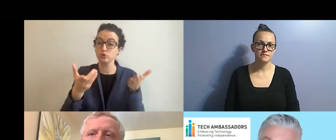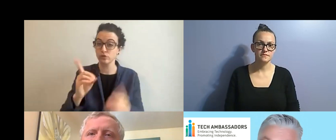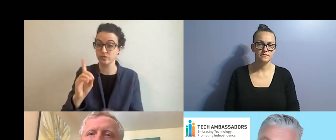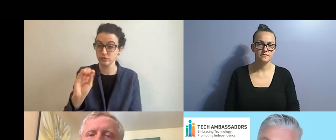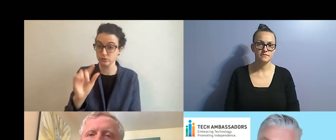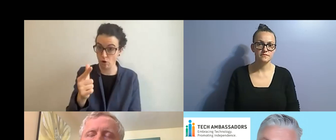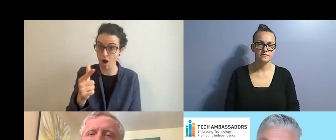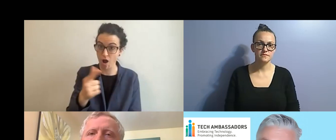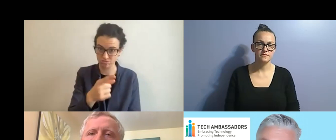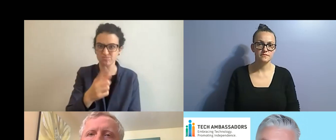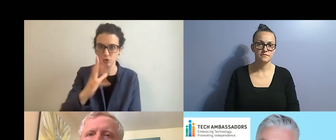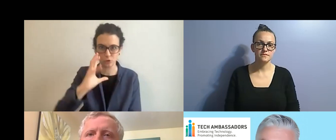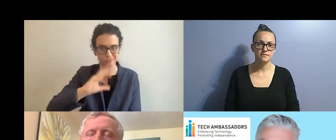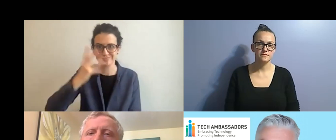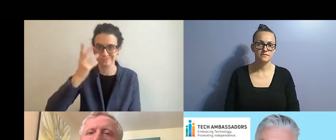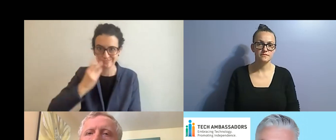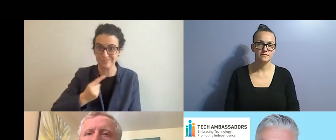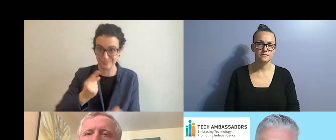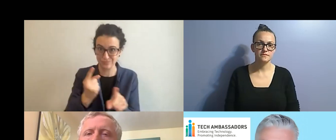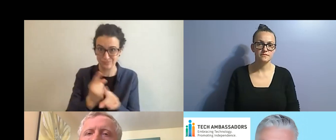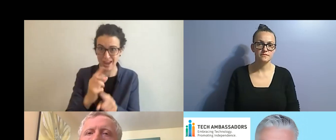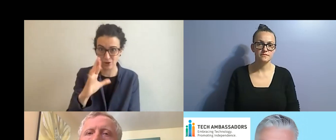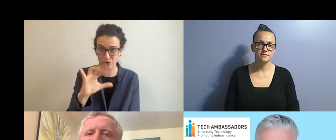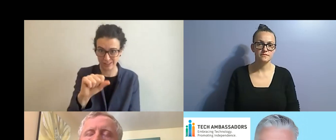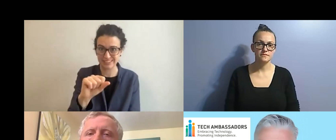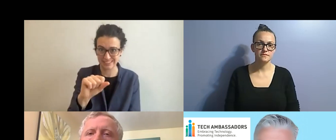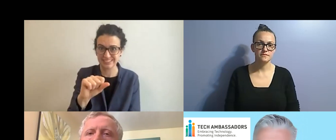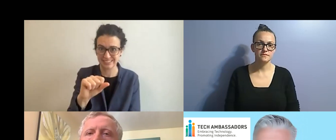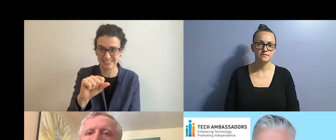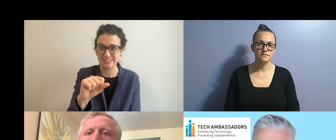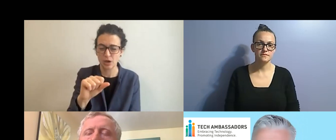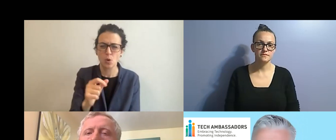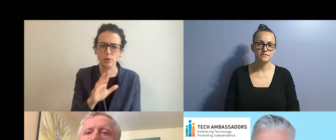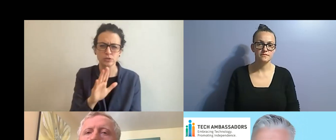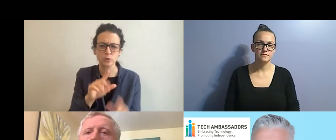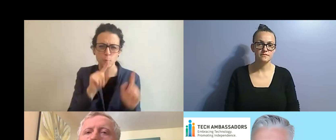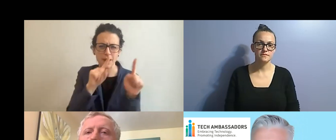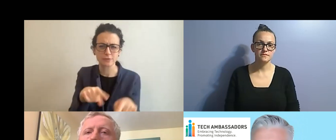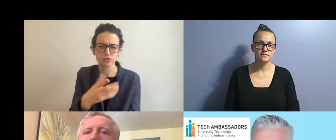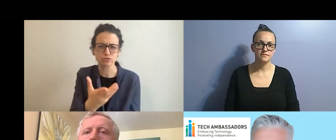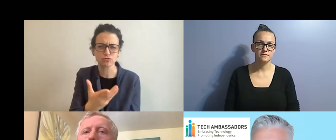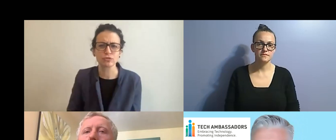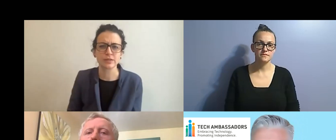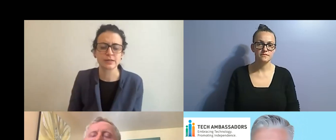with service dogs. What would you say to Ashley about that question?